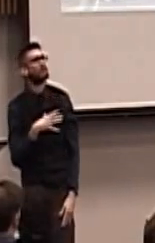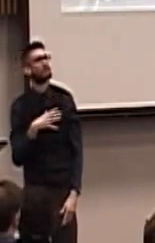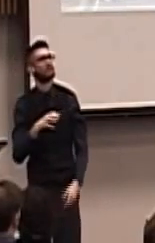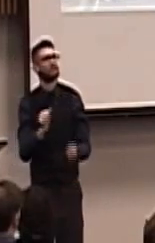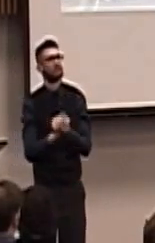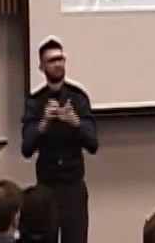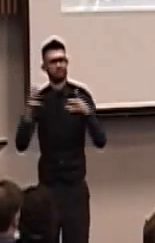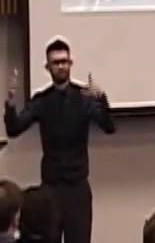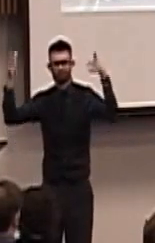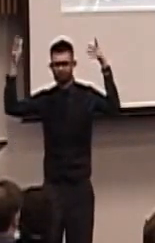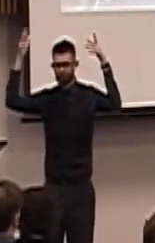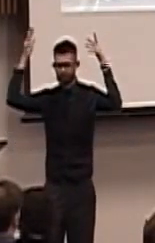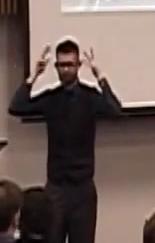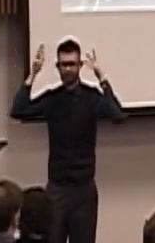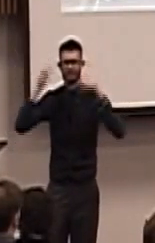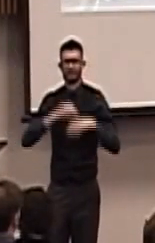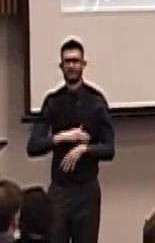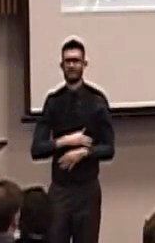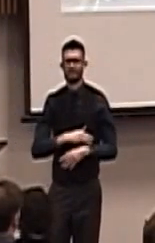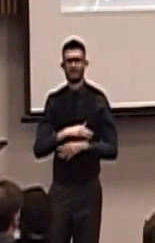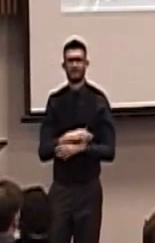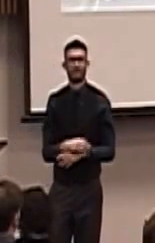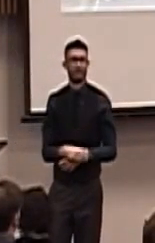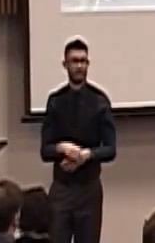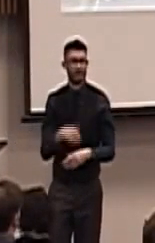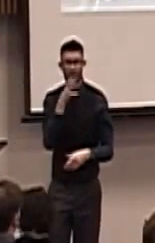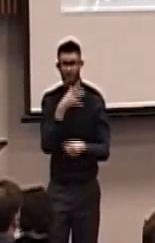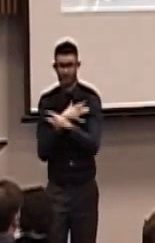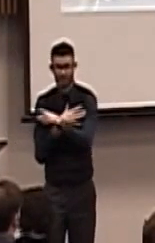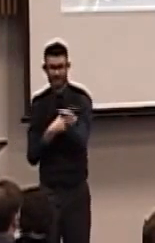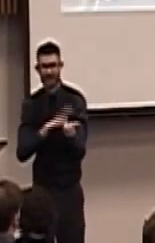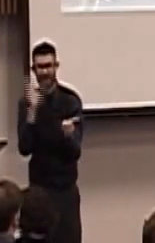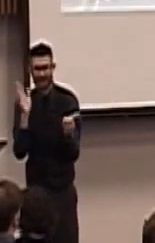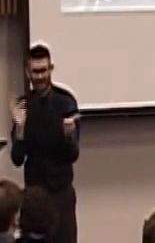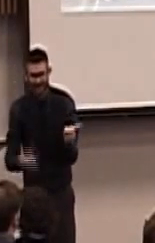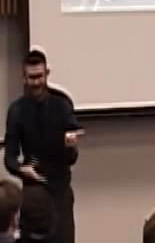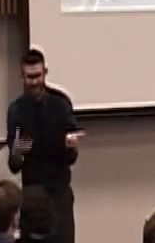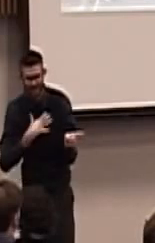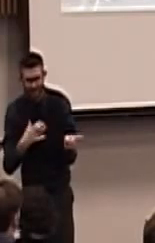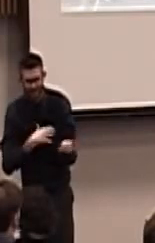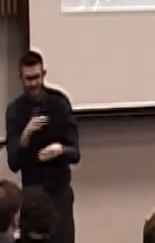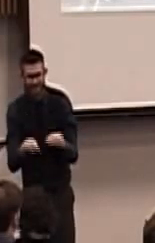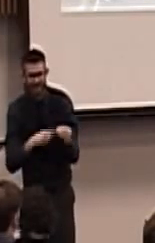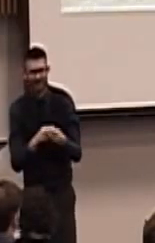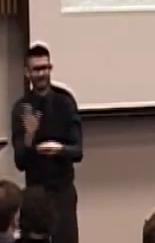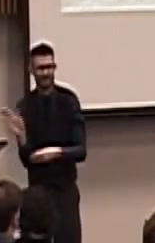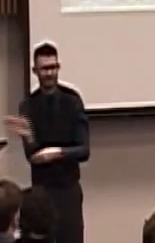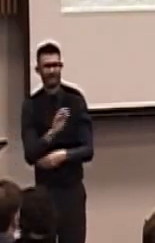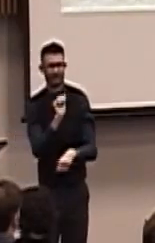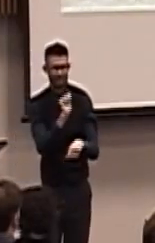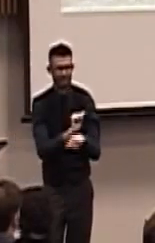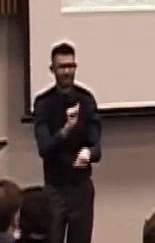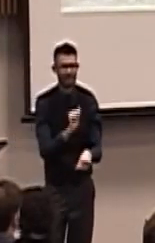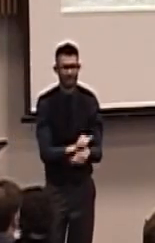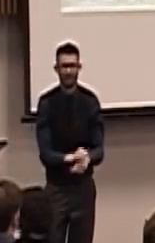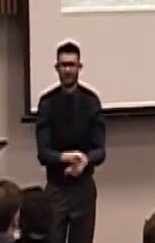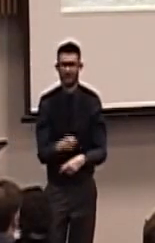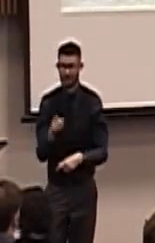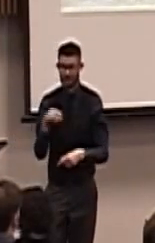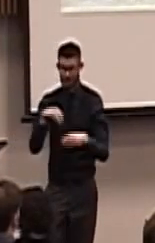don't ever complain again. The women do the work, and I mean hard